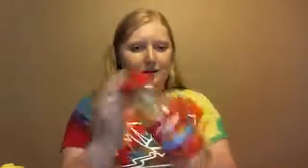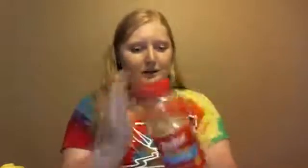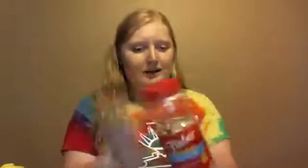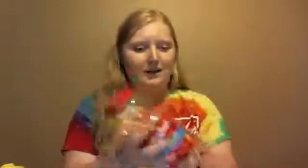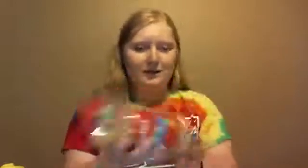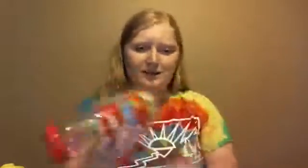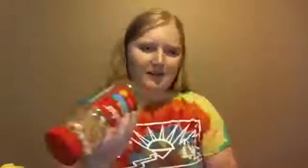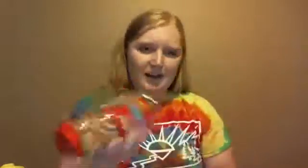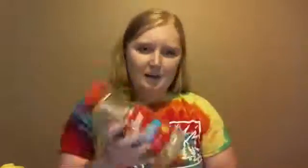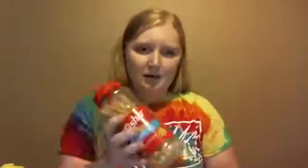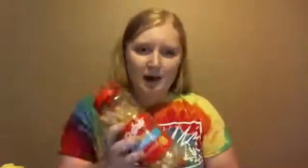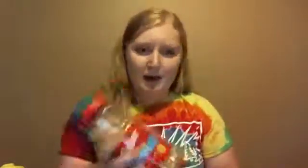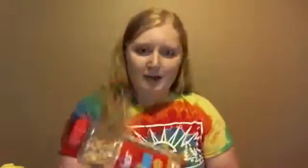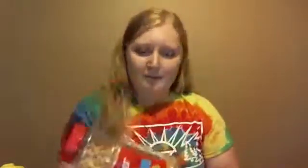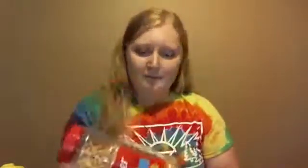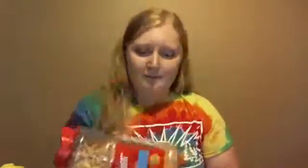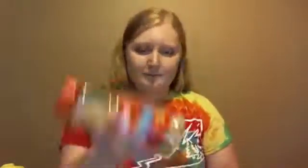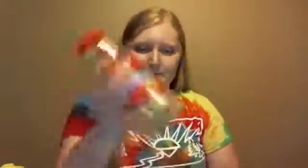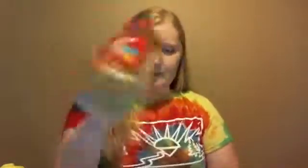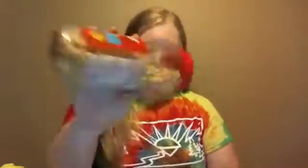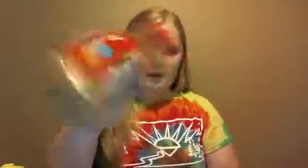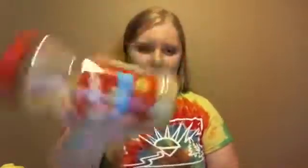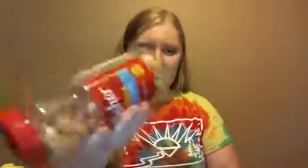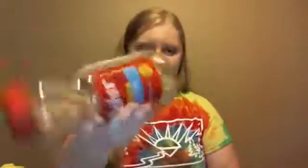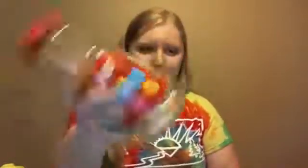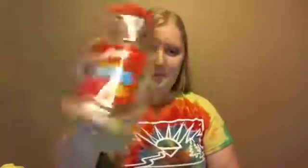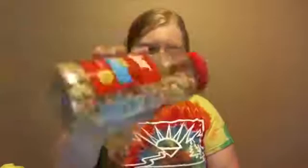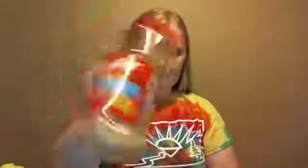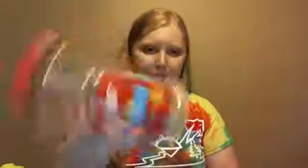They almost sound like a maraca. Can you hear it?